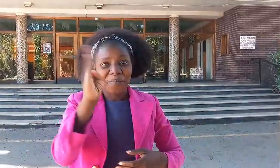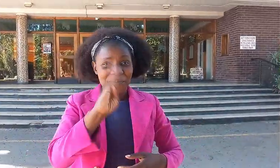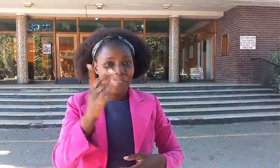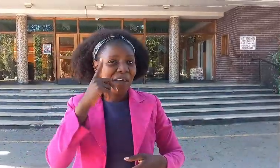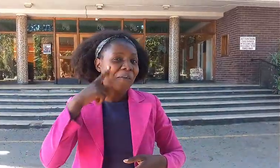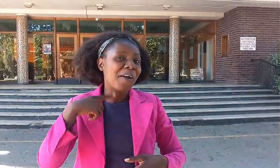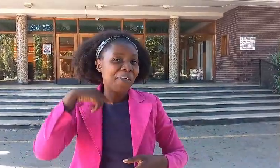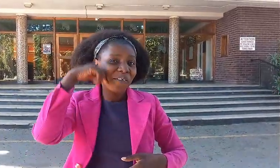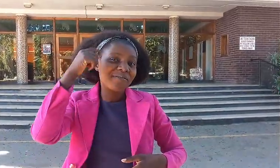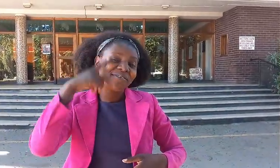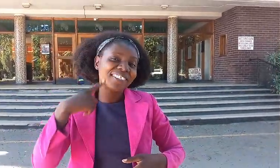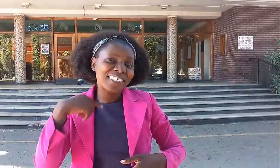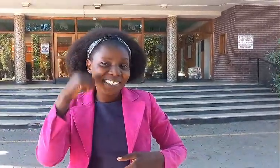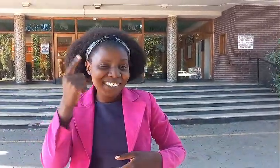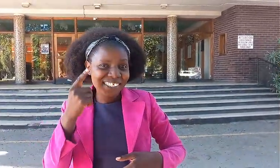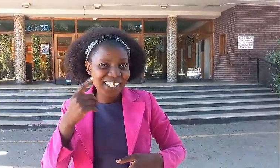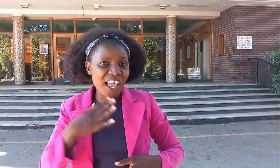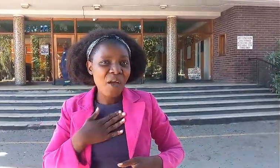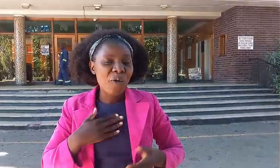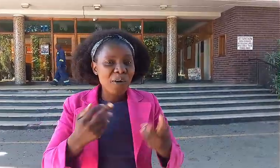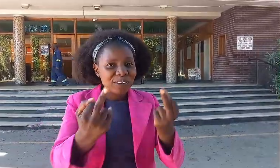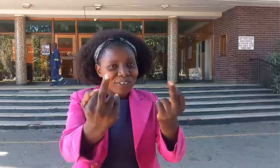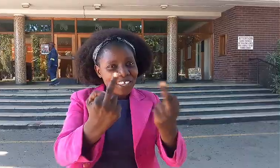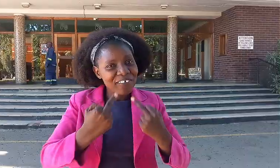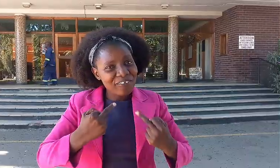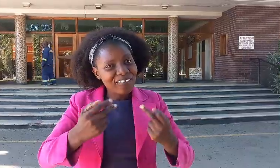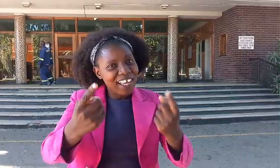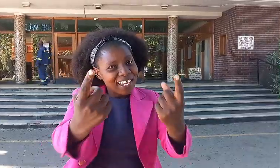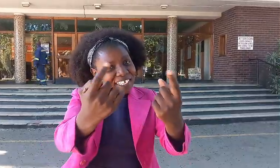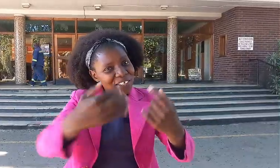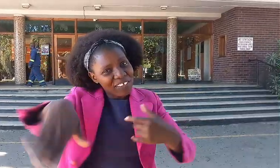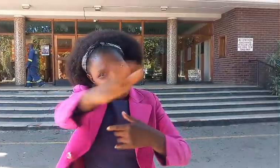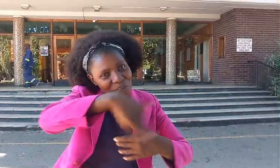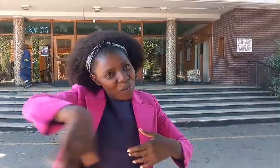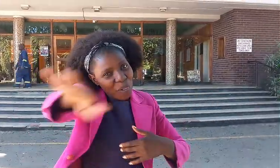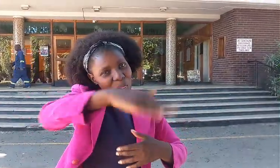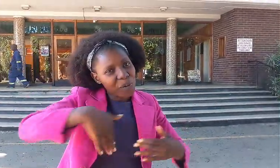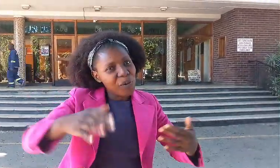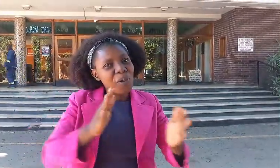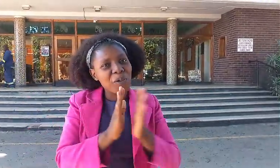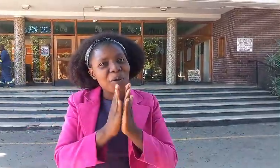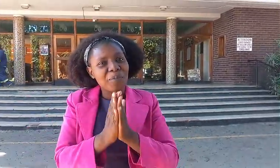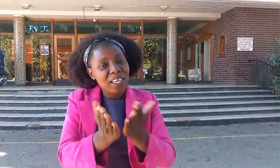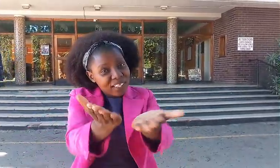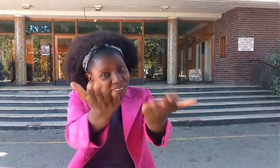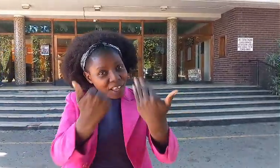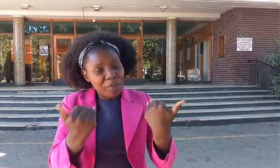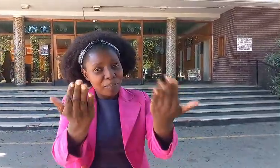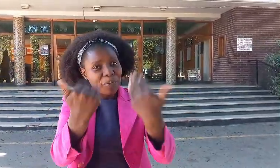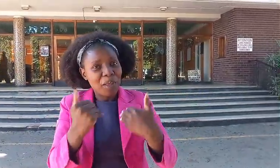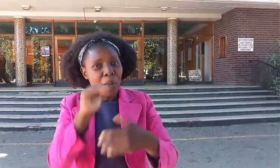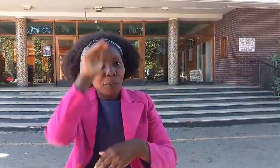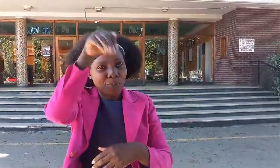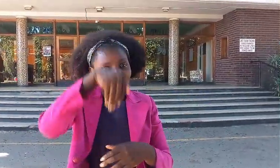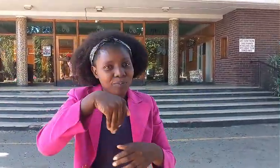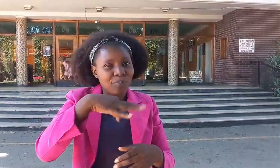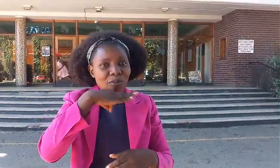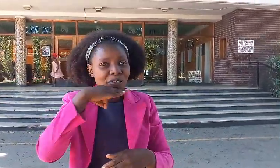gate or the main door where you go through. Look at how majestic it looks. So here I am signing in sign language